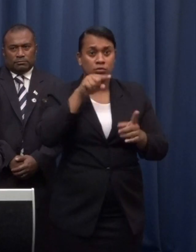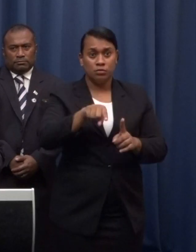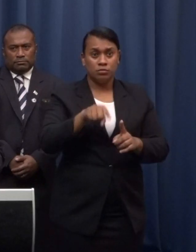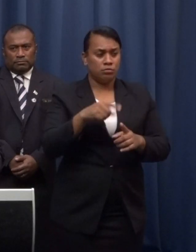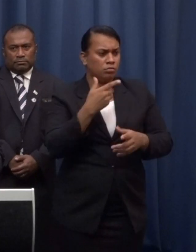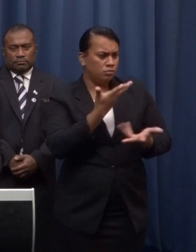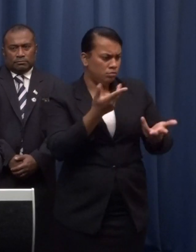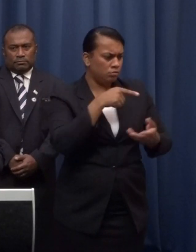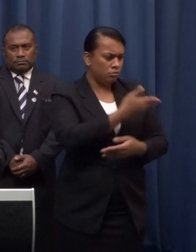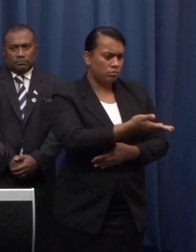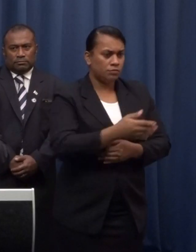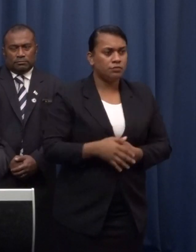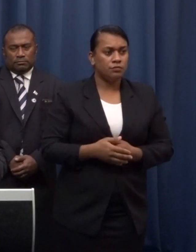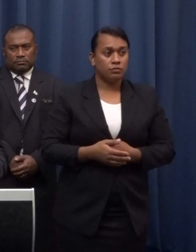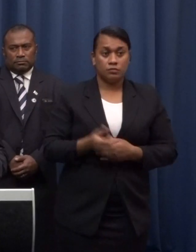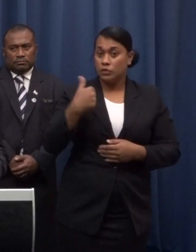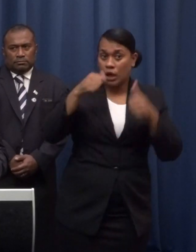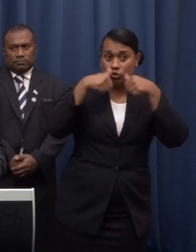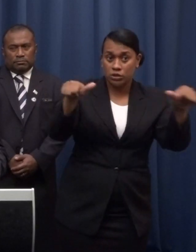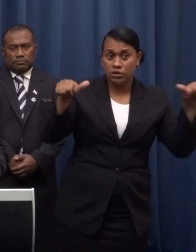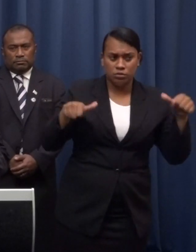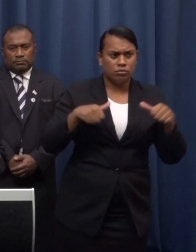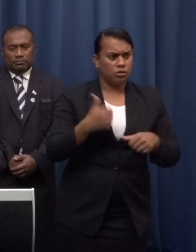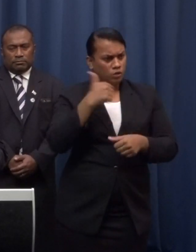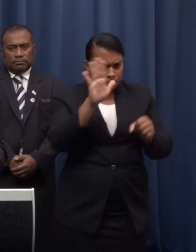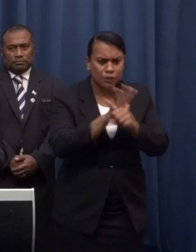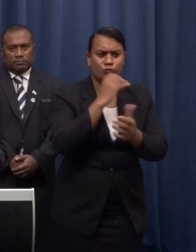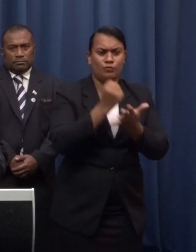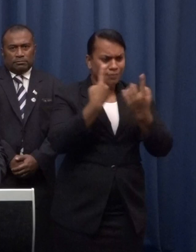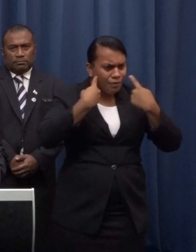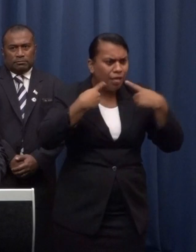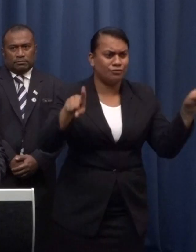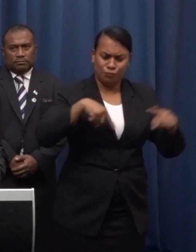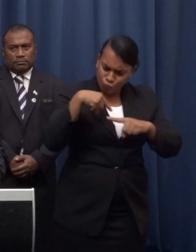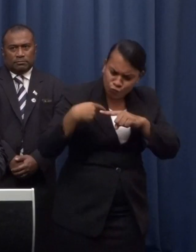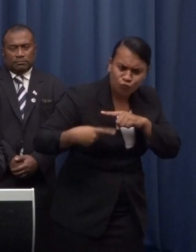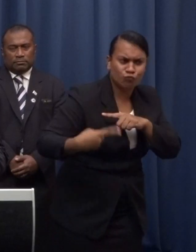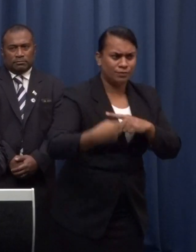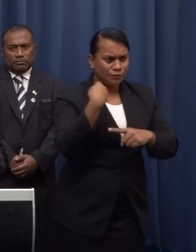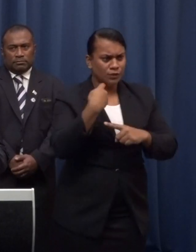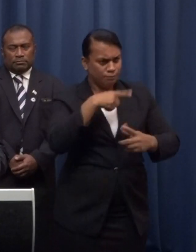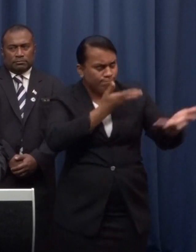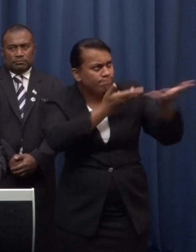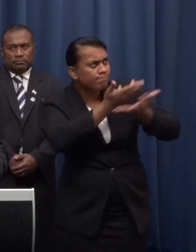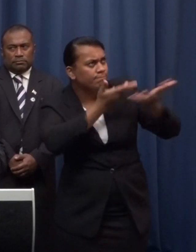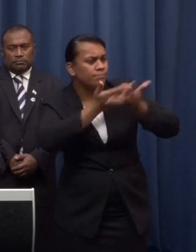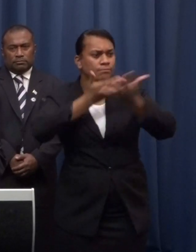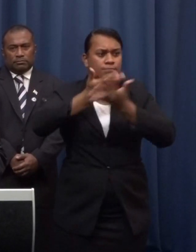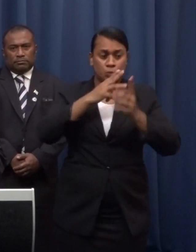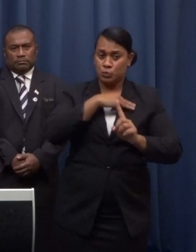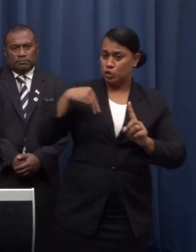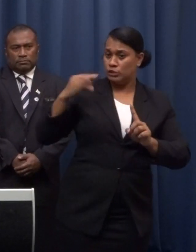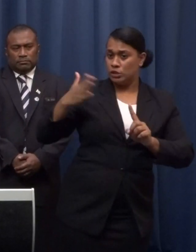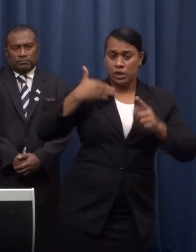also made the announcement, or will be giving further details in respect of that. But we've spoken to the Minister of Agriculture, where they'll be able to facilitate the